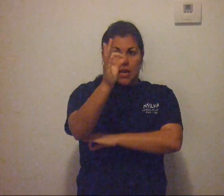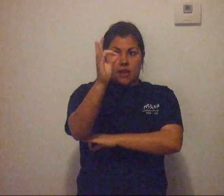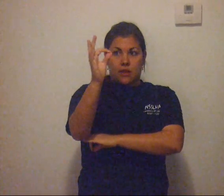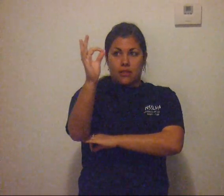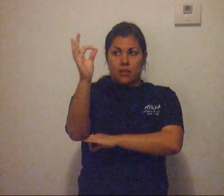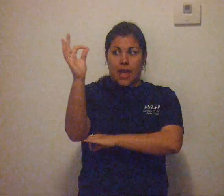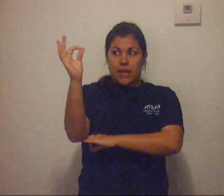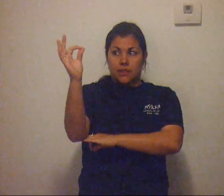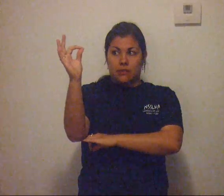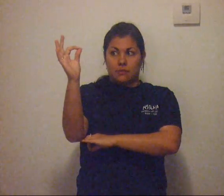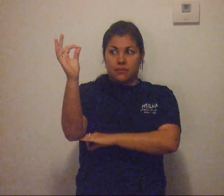early light."